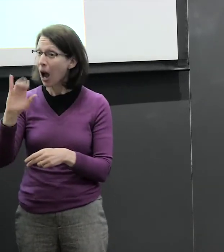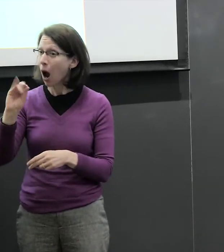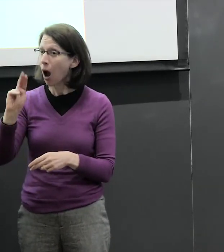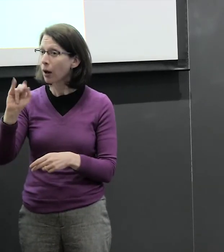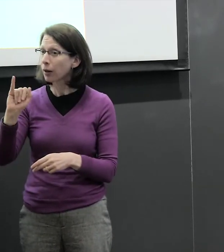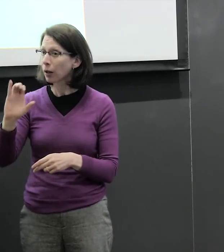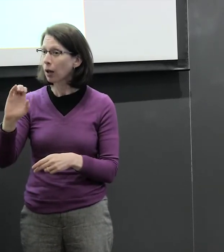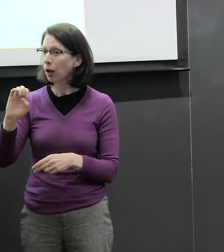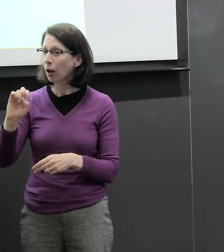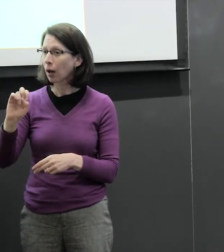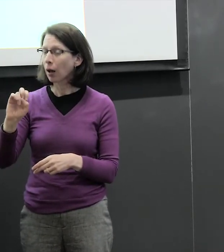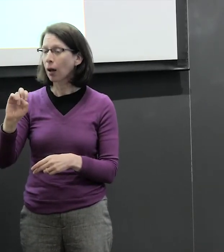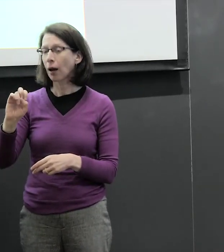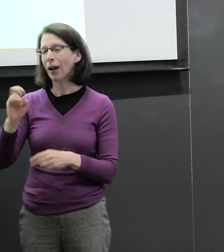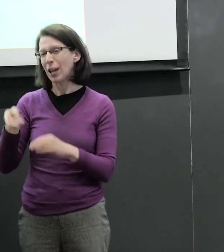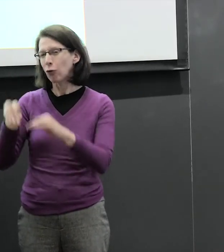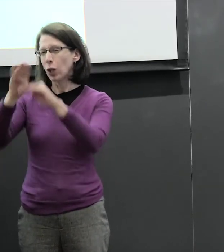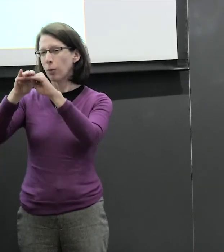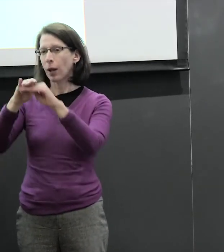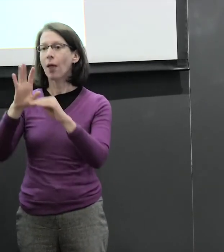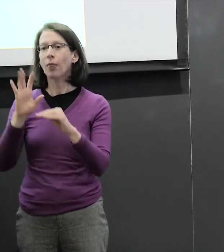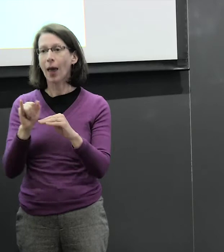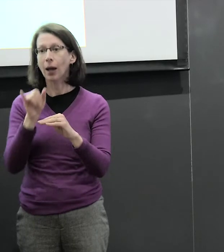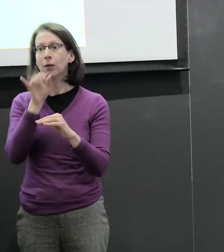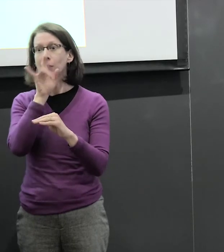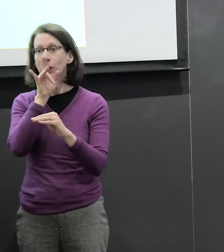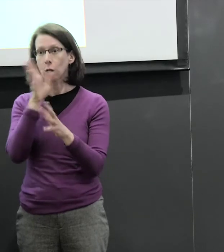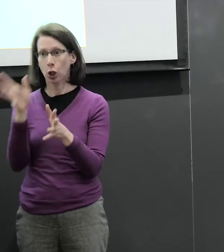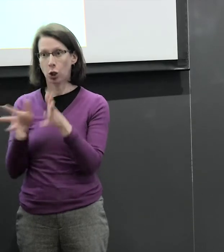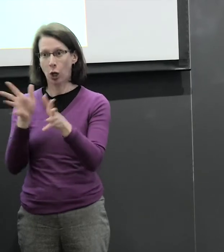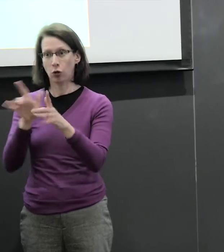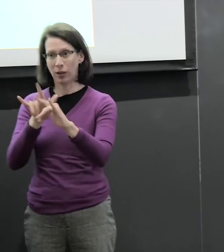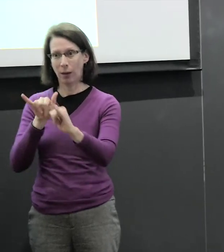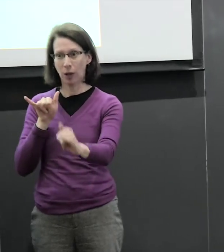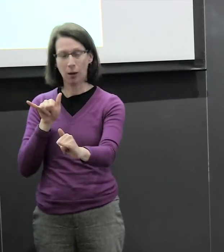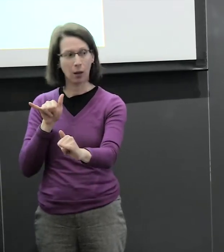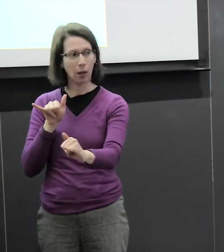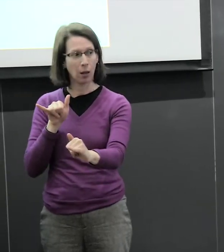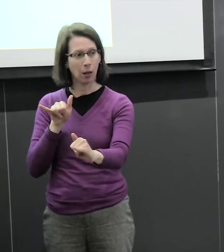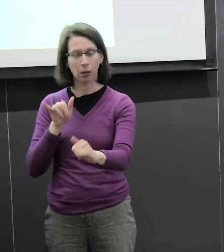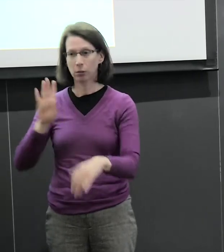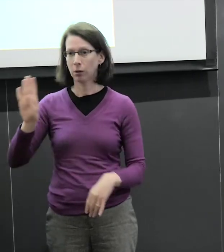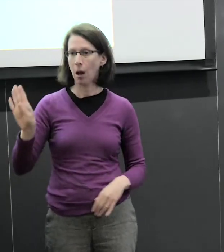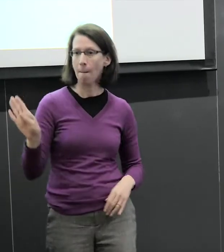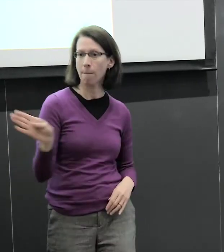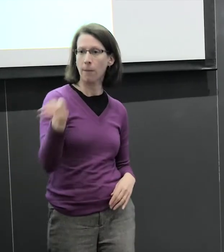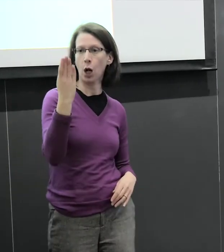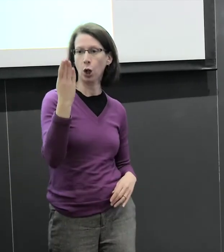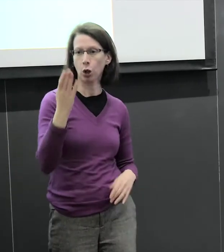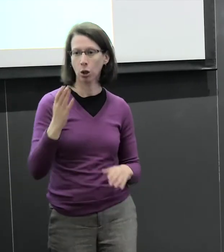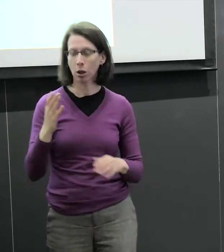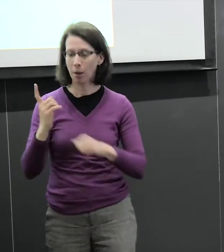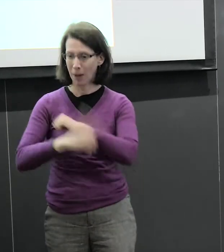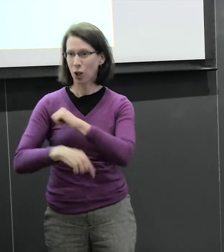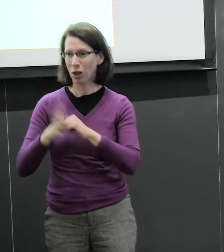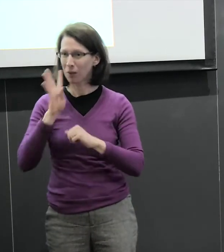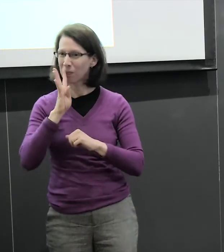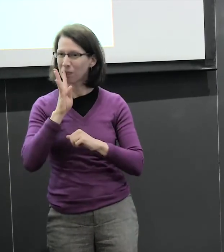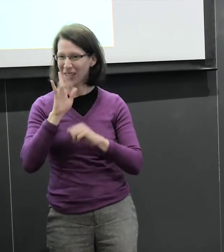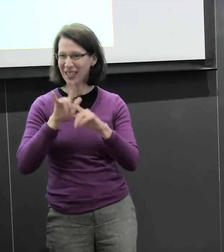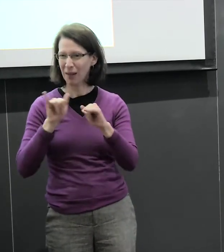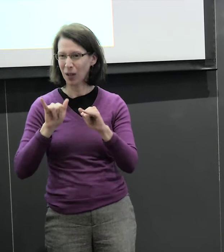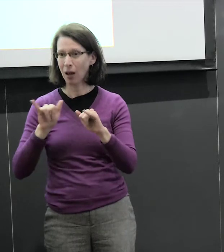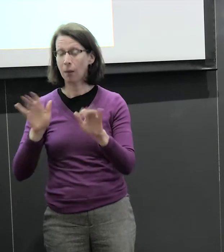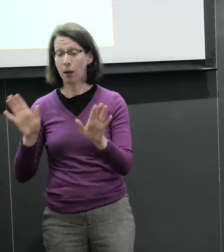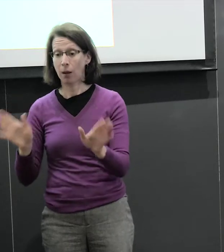which is what you have by way of co-speech gestures. Okay, that was punish, help. This is